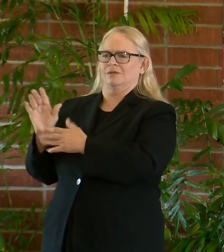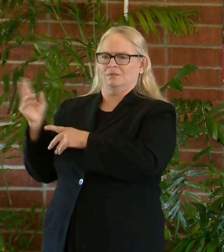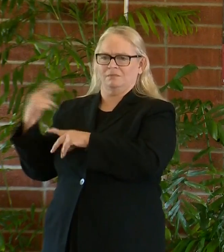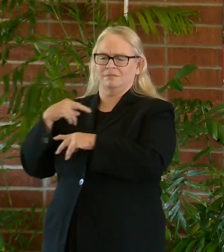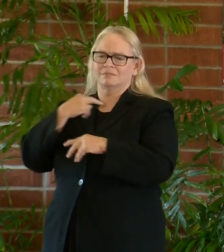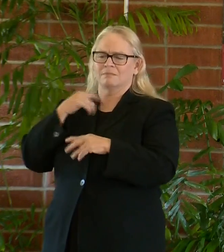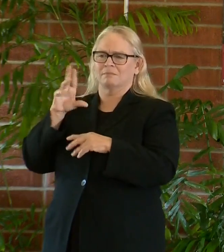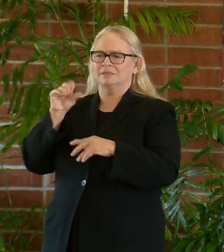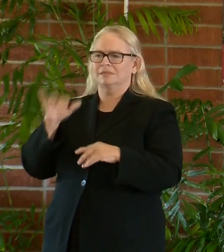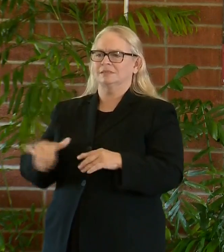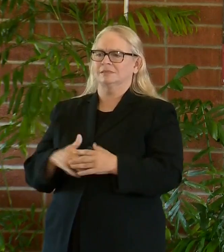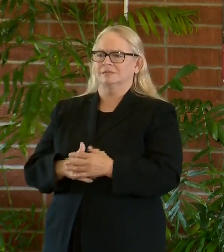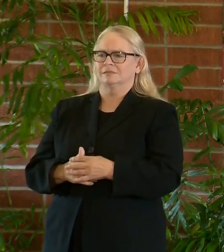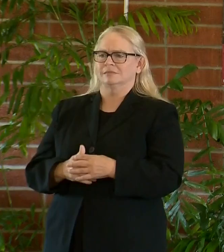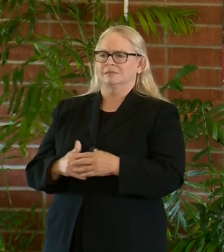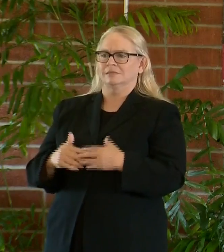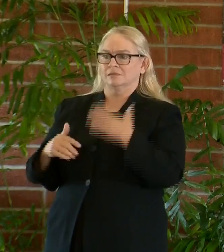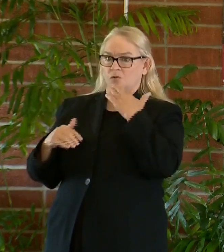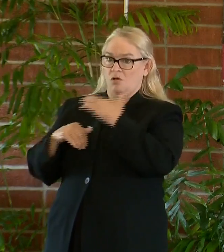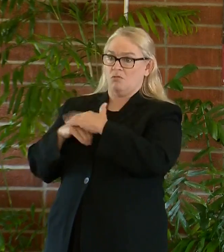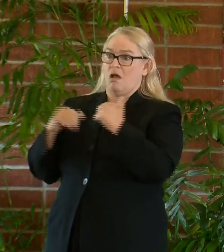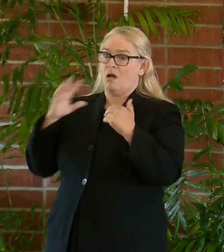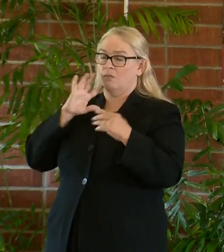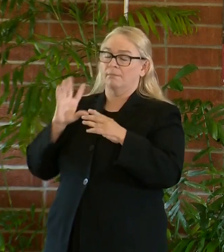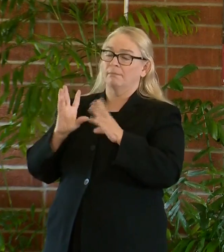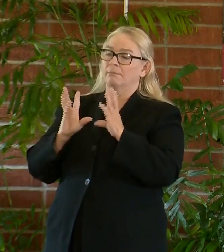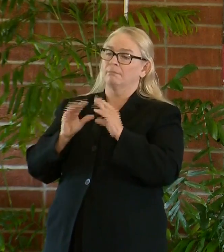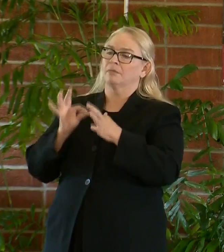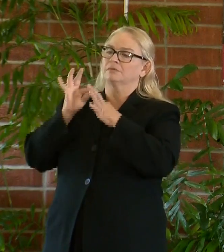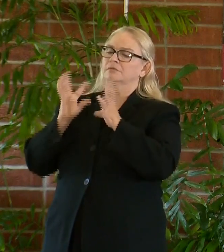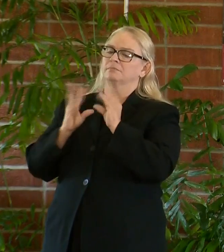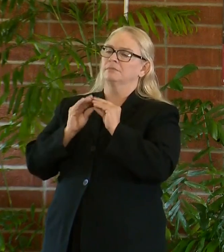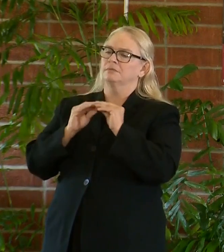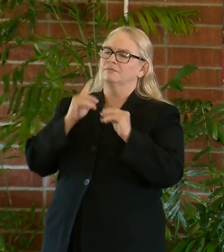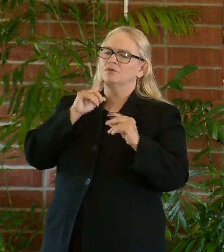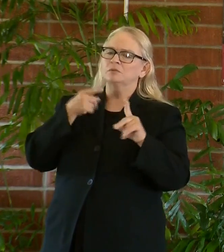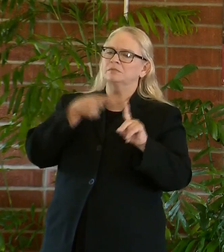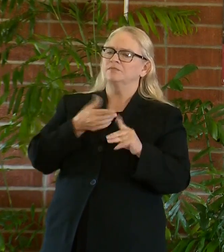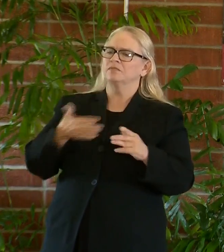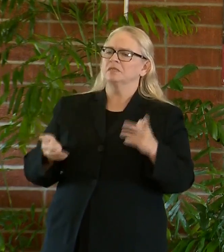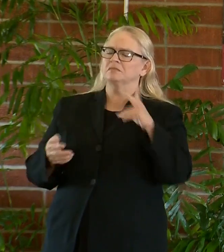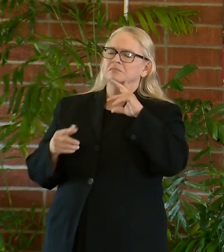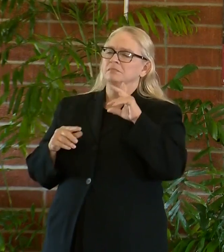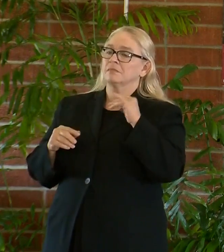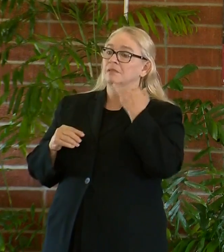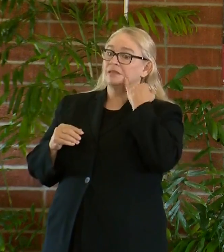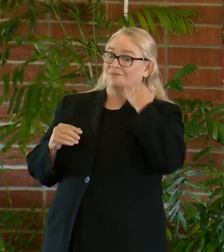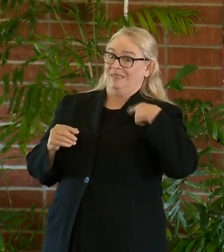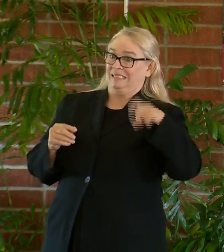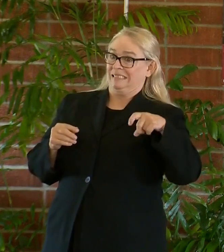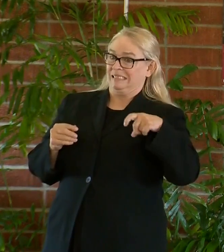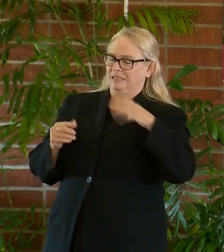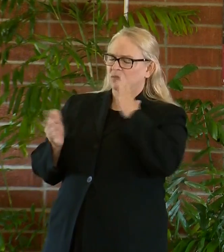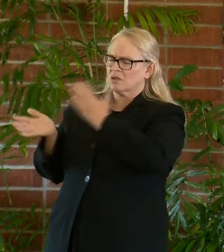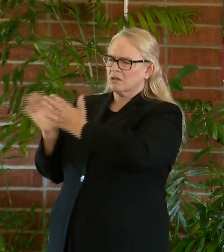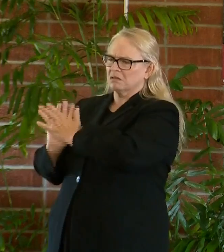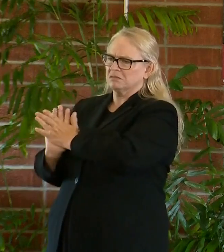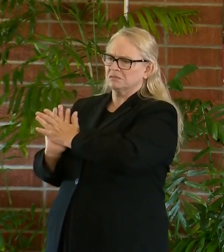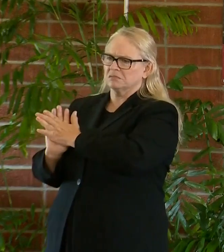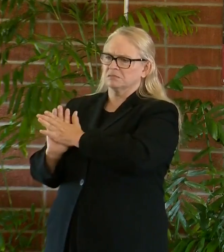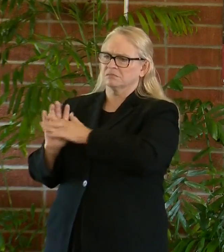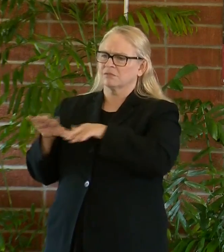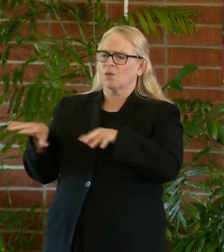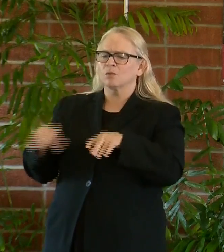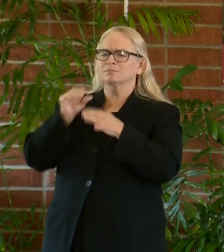consider it, but as needed. And right now, I have not called for one. It's suggestive of our current position, but again, it's a